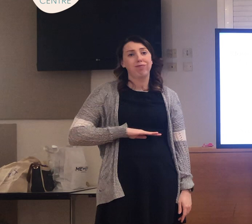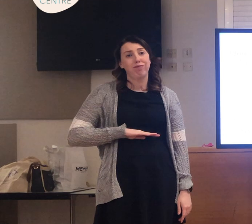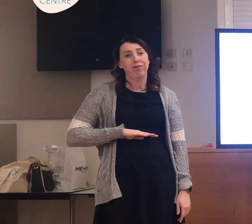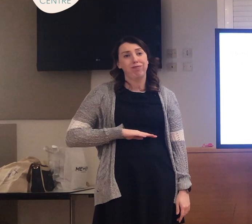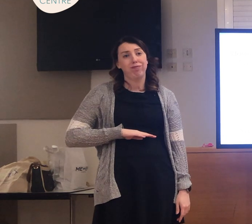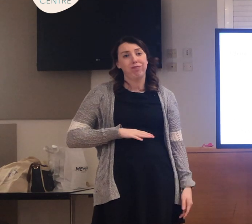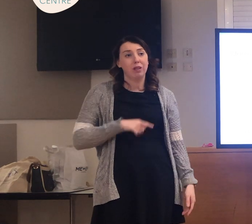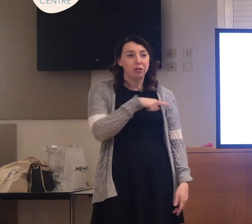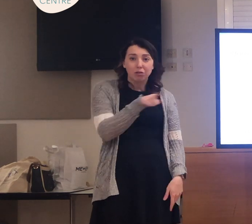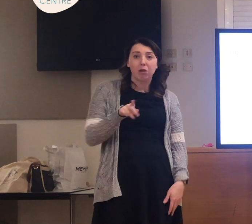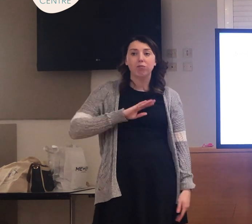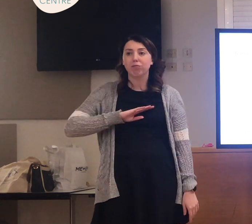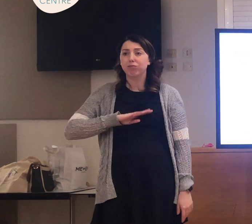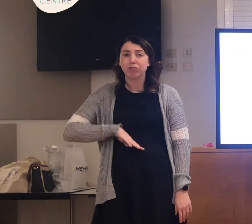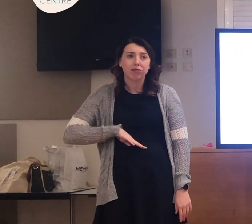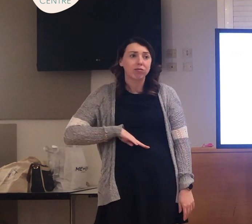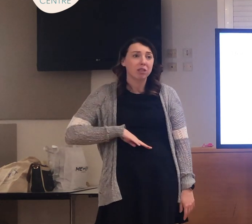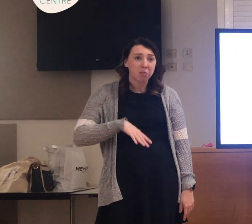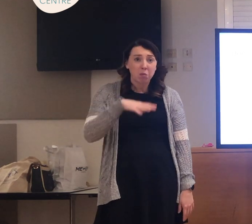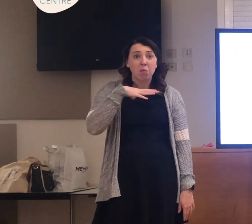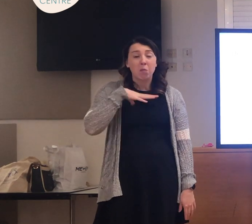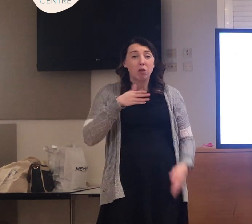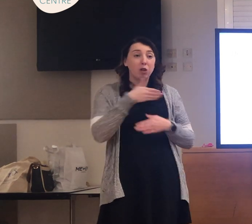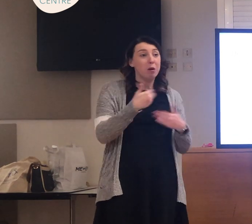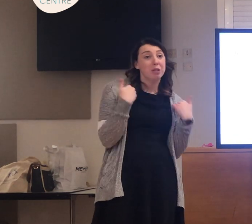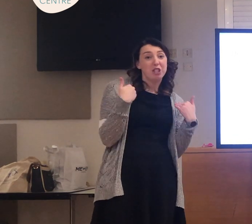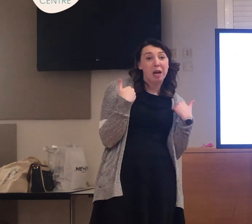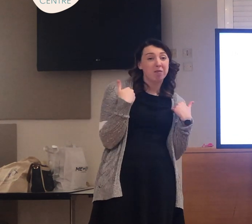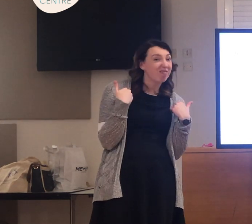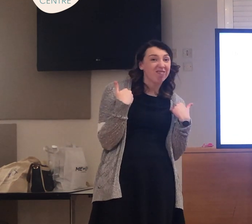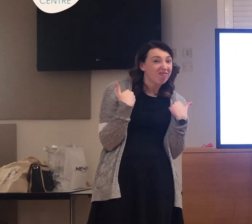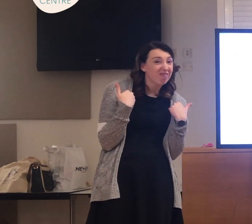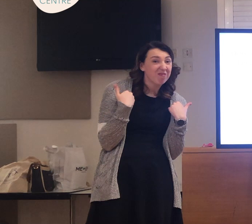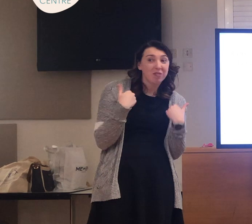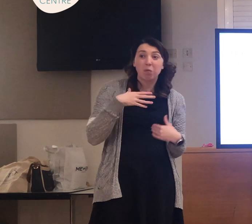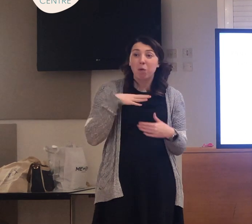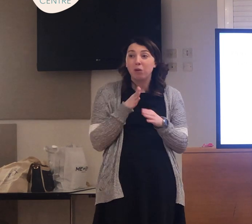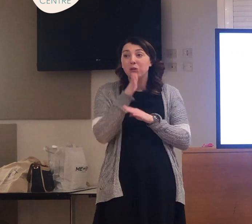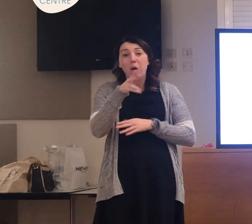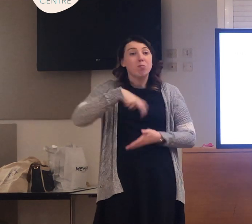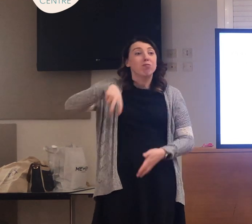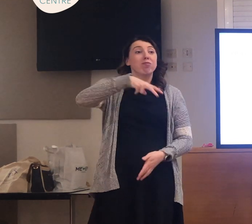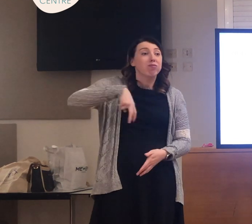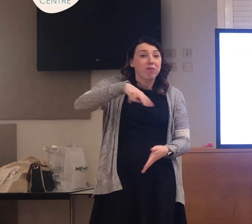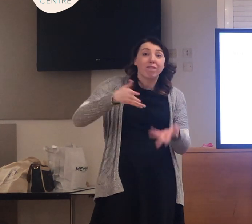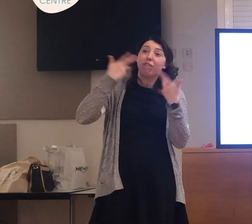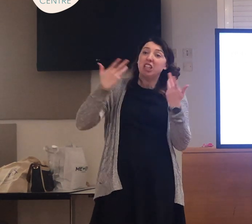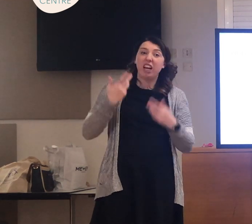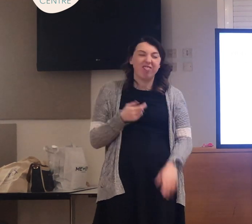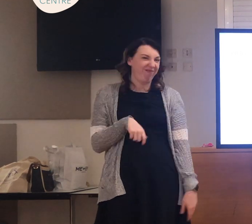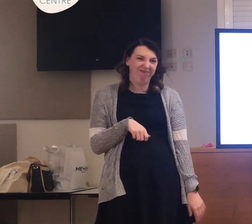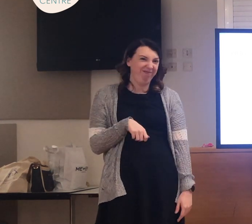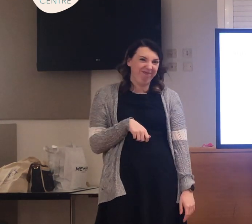And when you feel rotten, do you really want to go to the gym? Do you really want to go out walking? Do you really want to